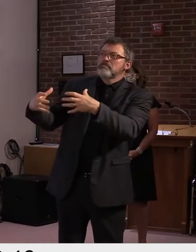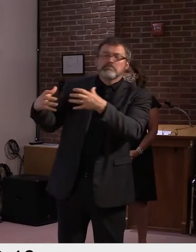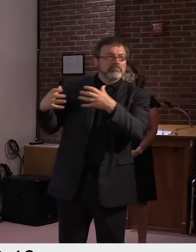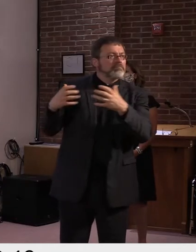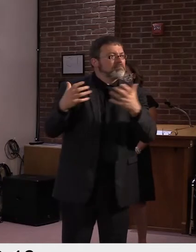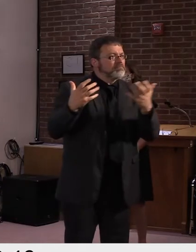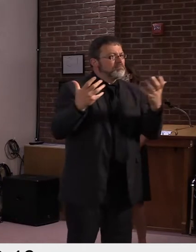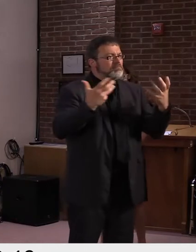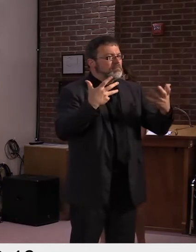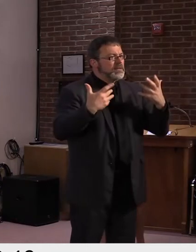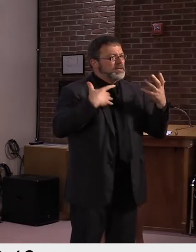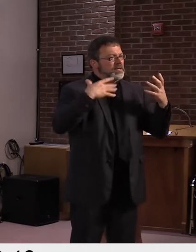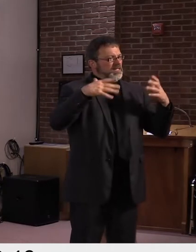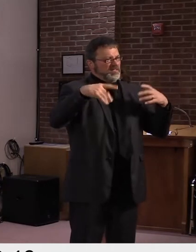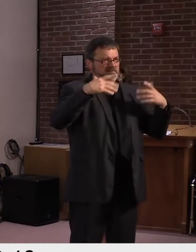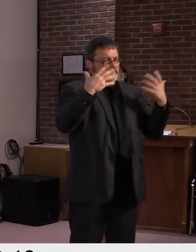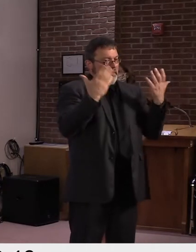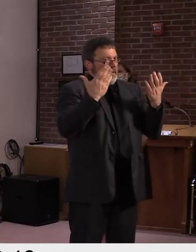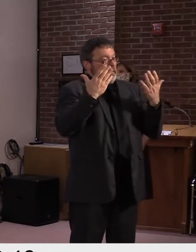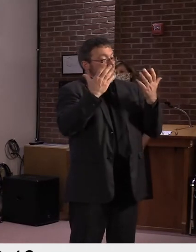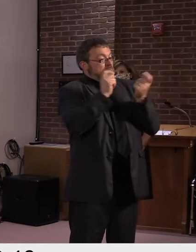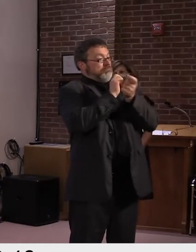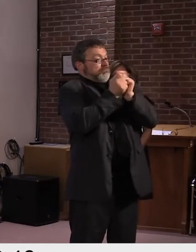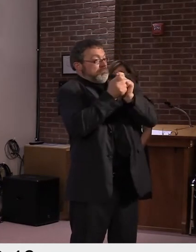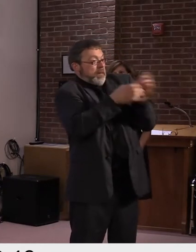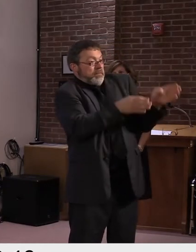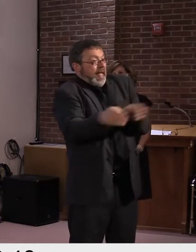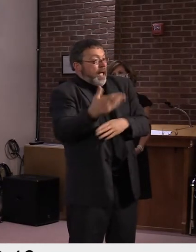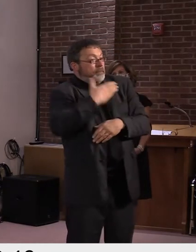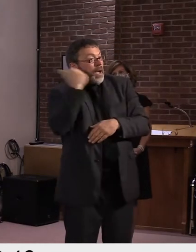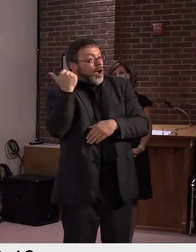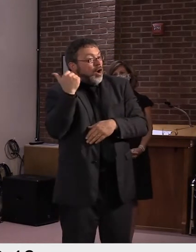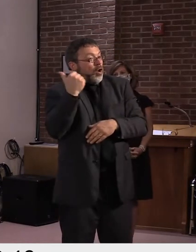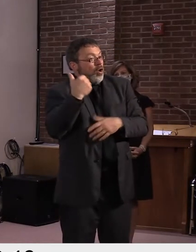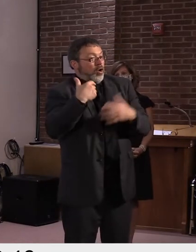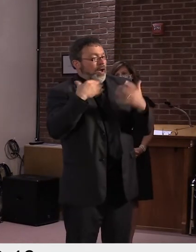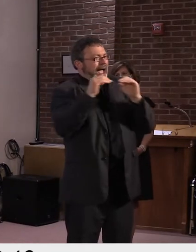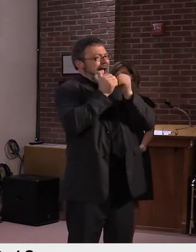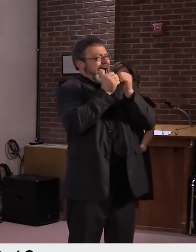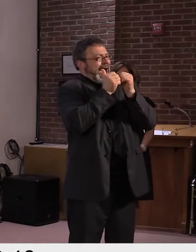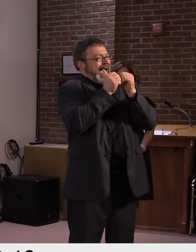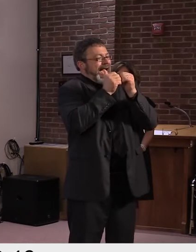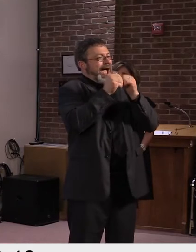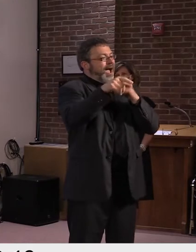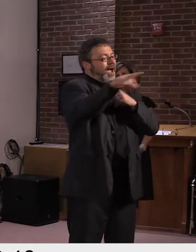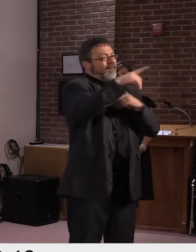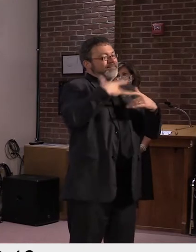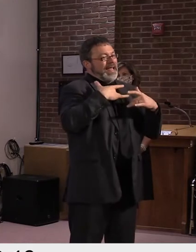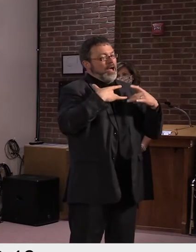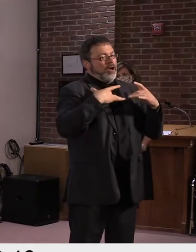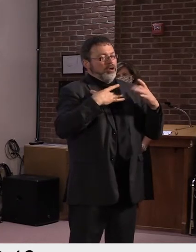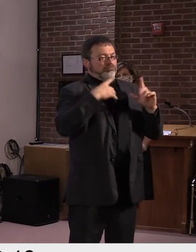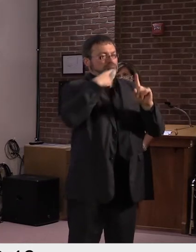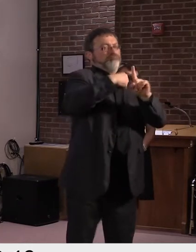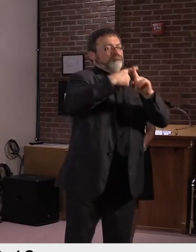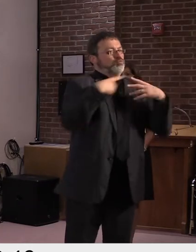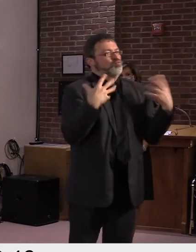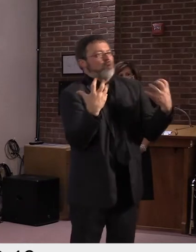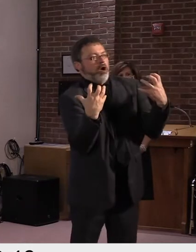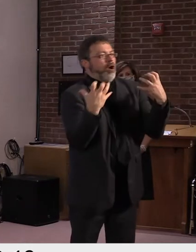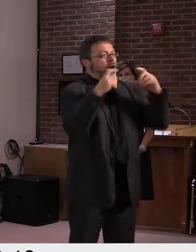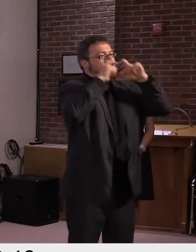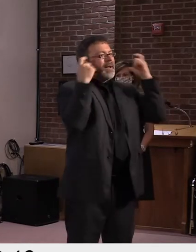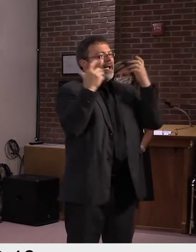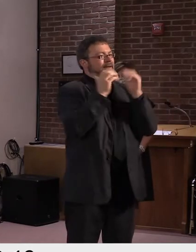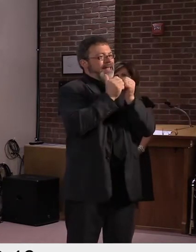a better plan to inspire others to do the right thing and more of an education type of approach.